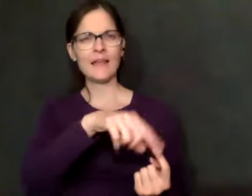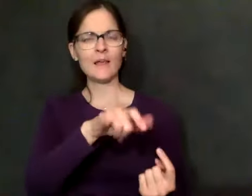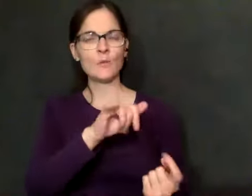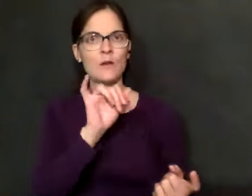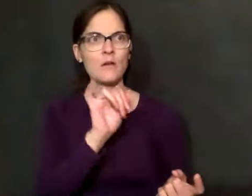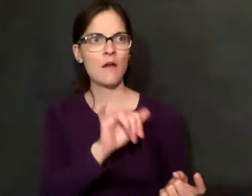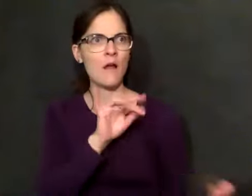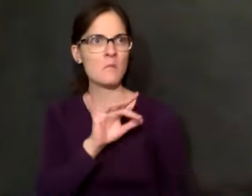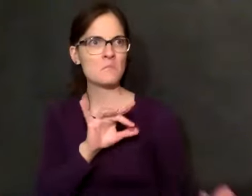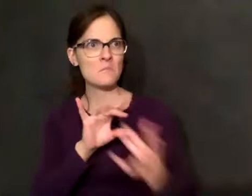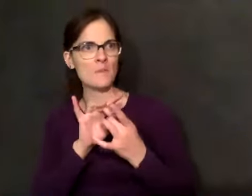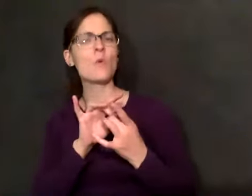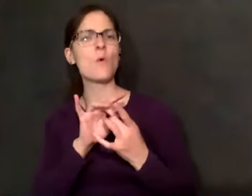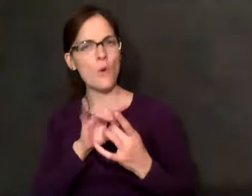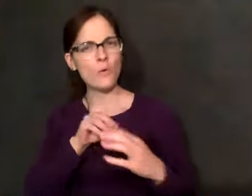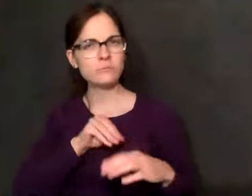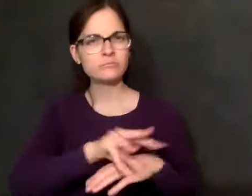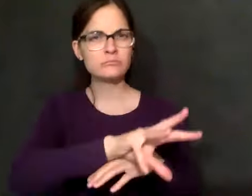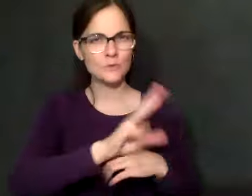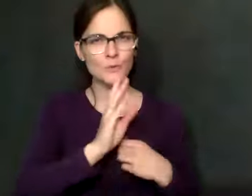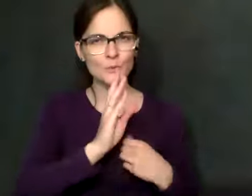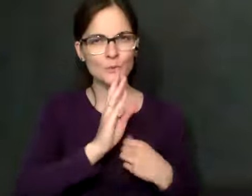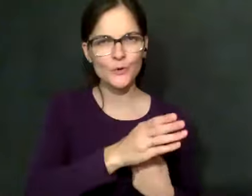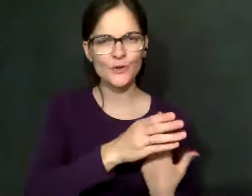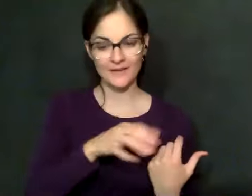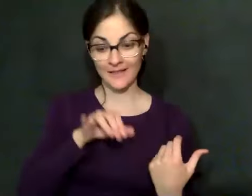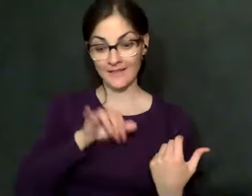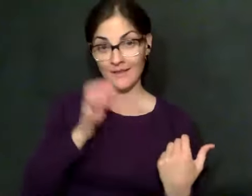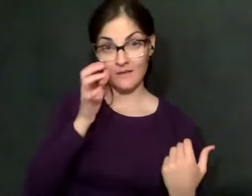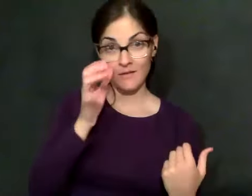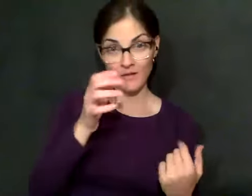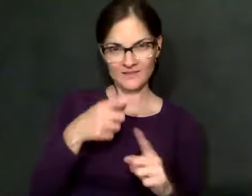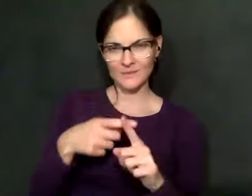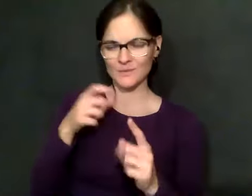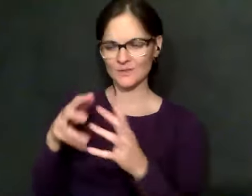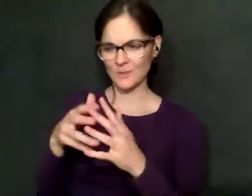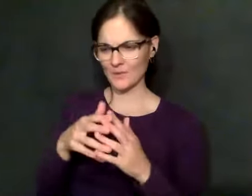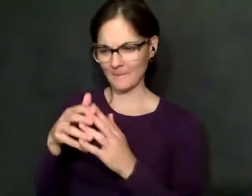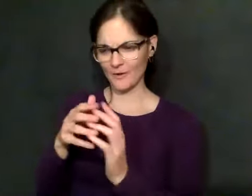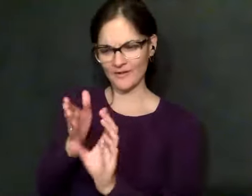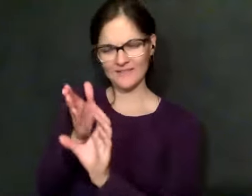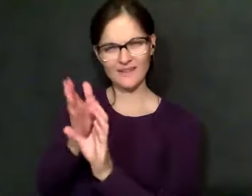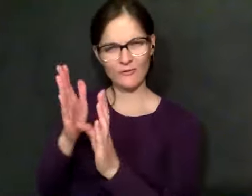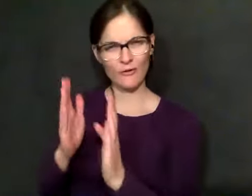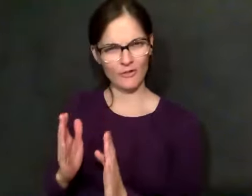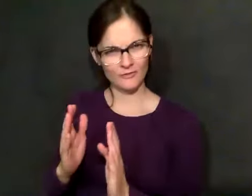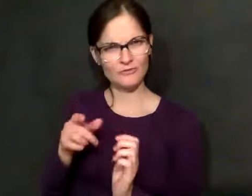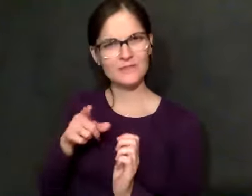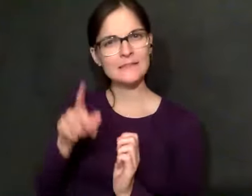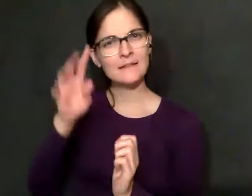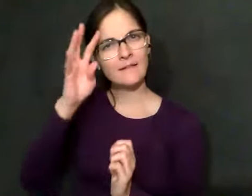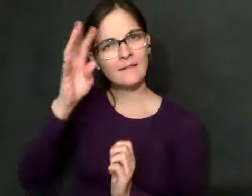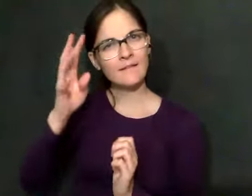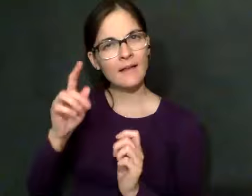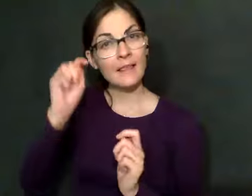psychiatrist. Glasser's theory, which was called, originally it was called, I think it was